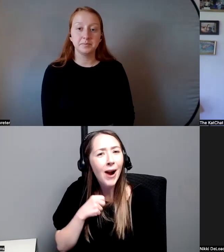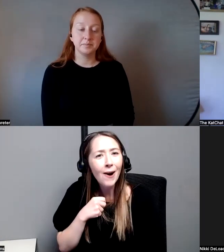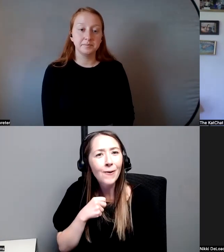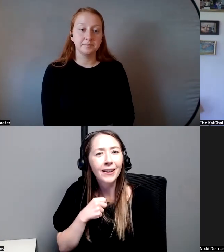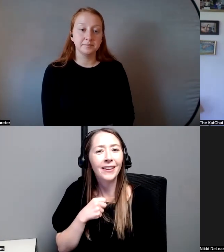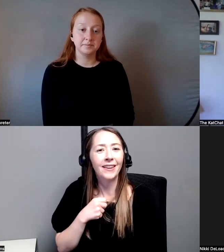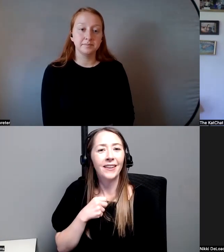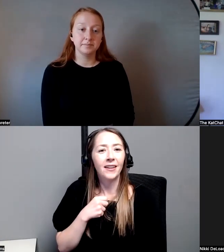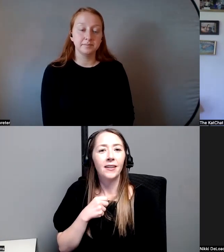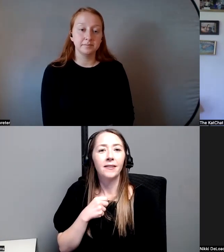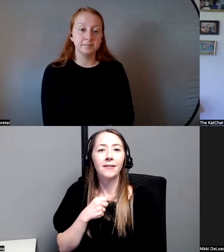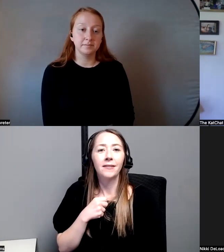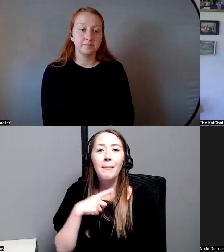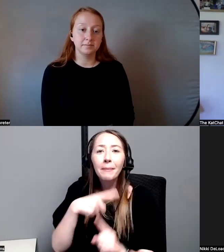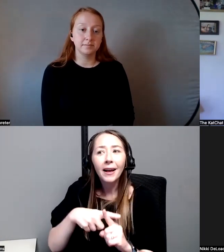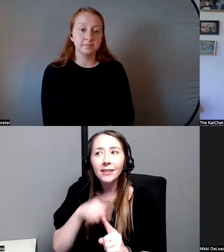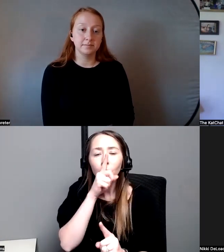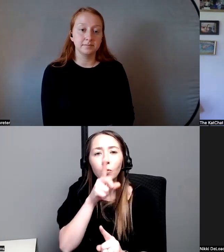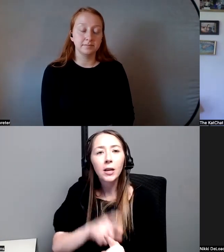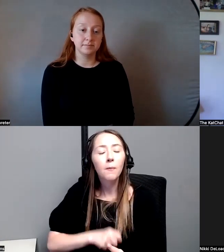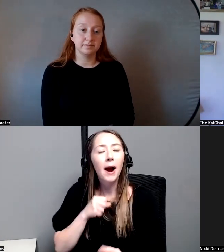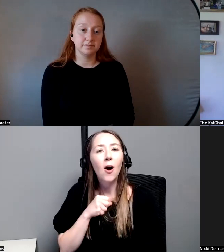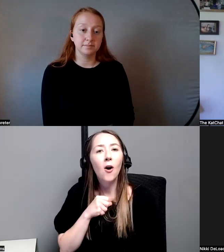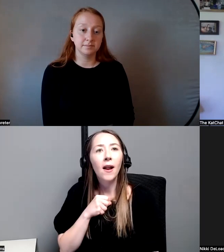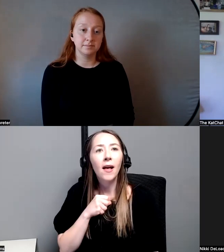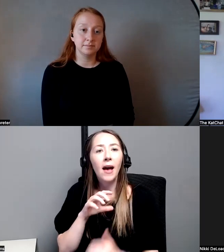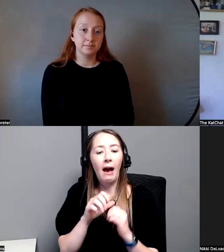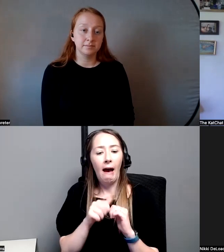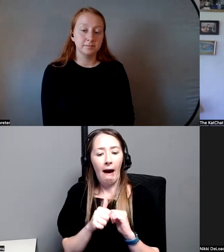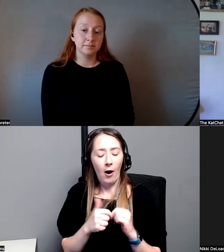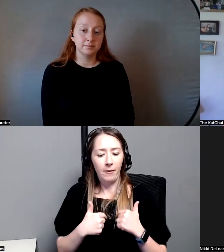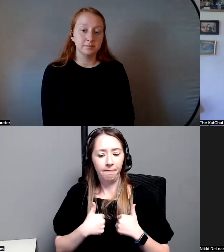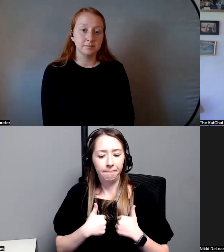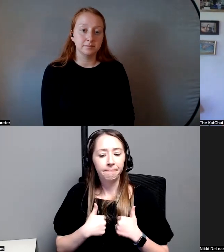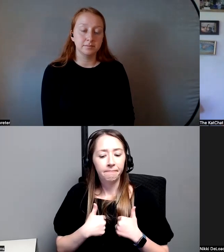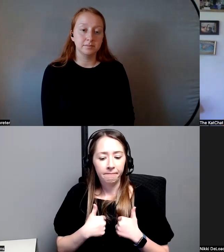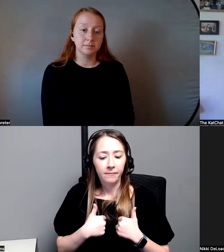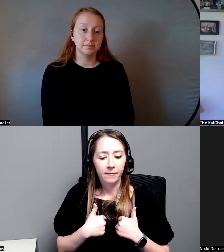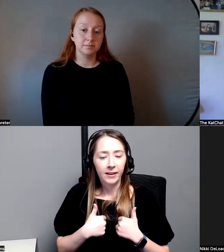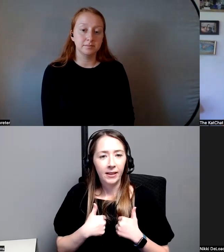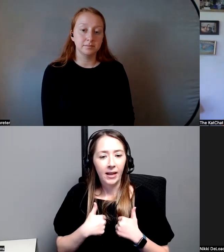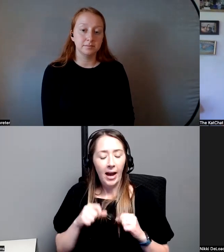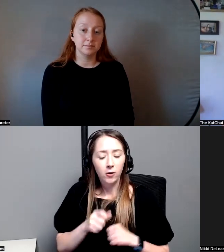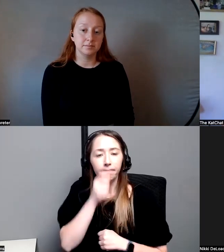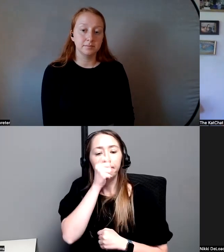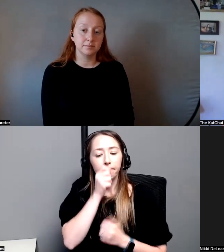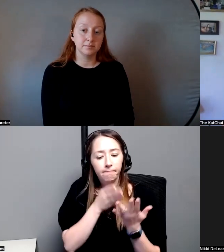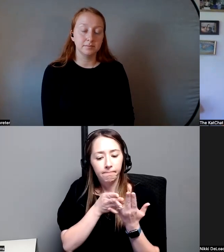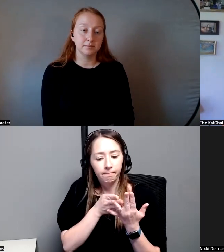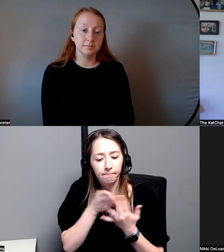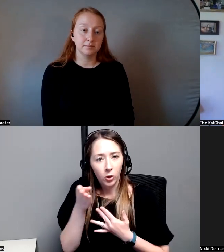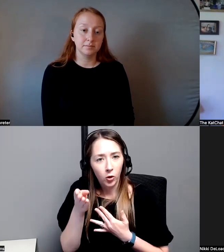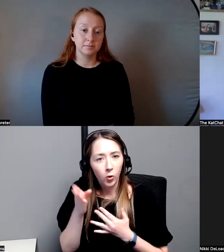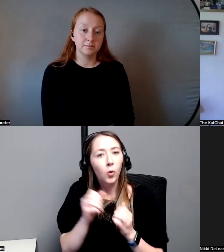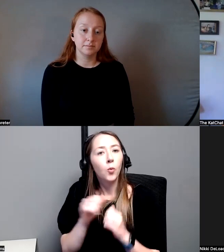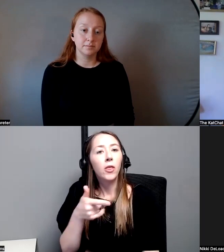But I was also proud of how I was able to get through it with as much grace as